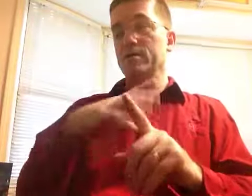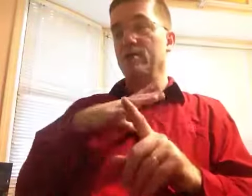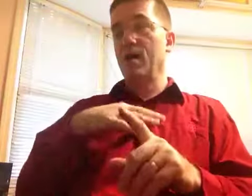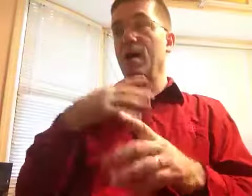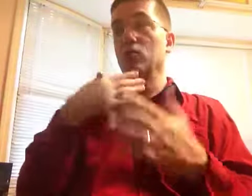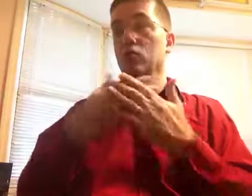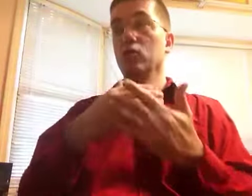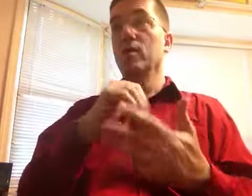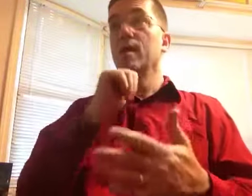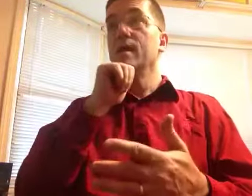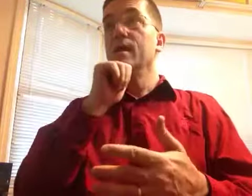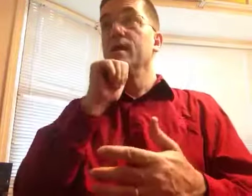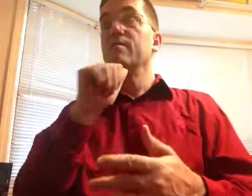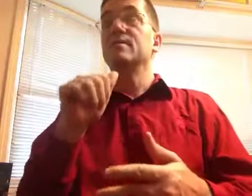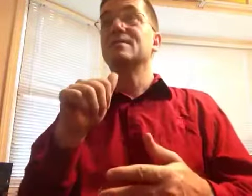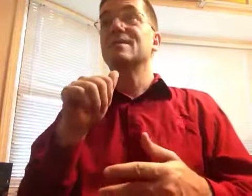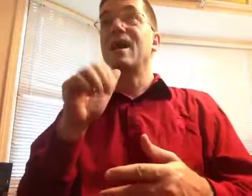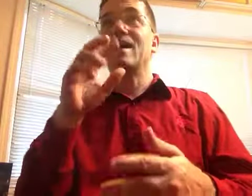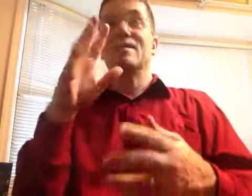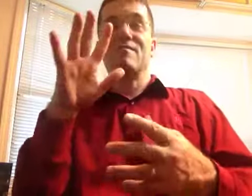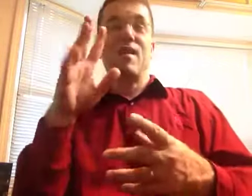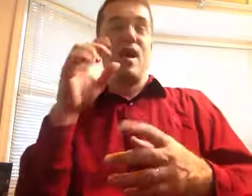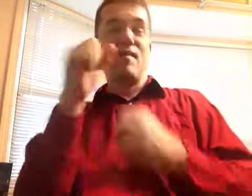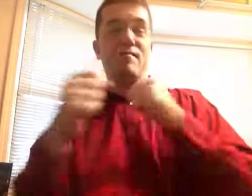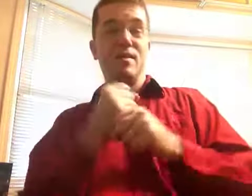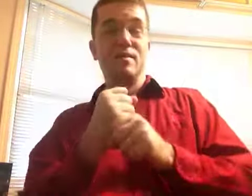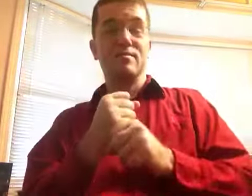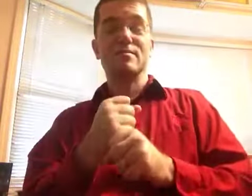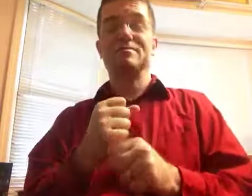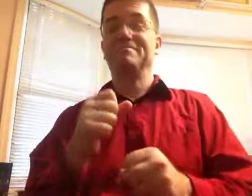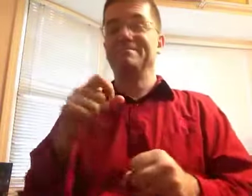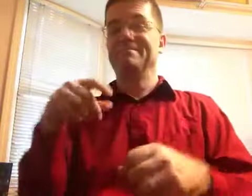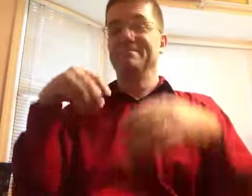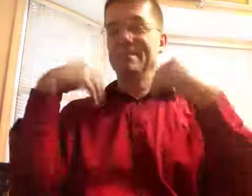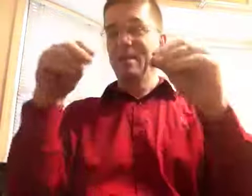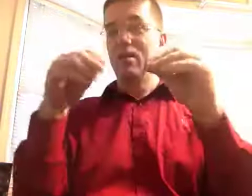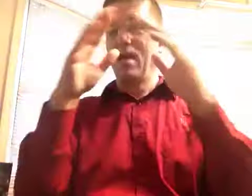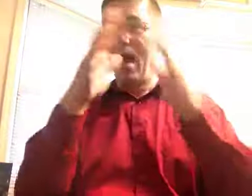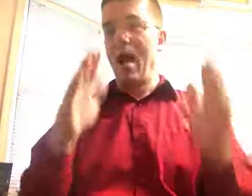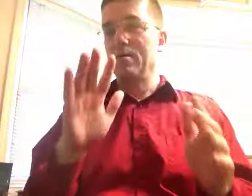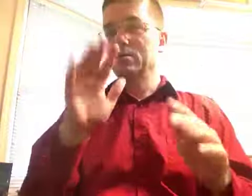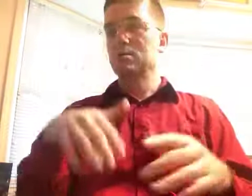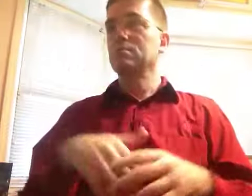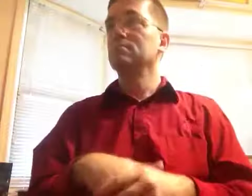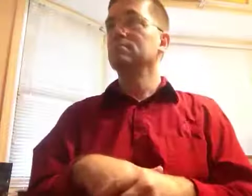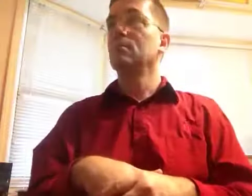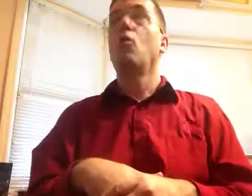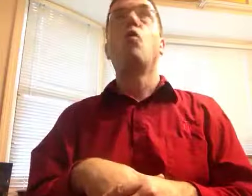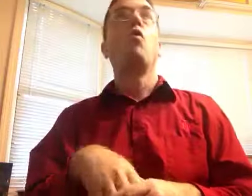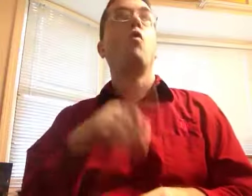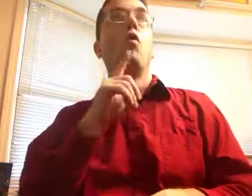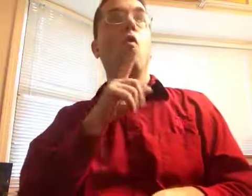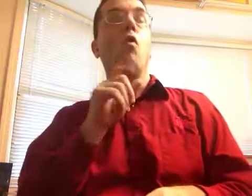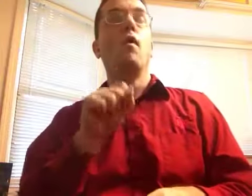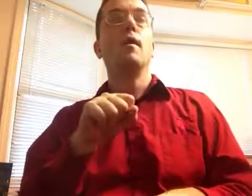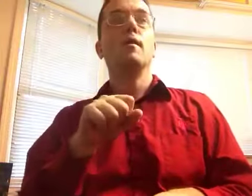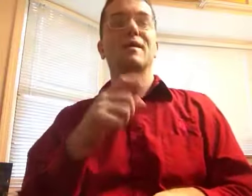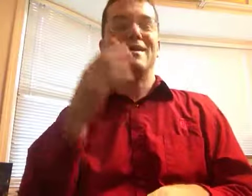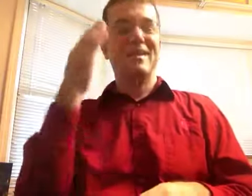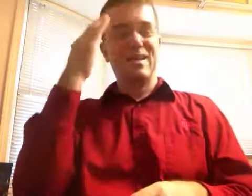maybe not. Exactly. So I think the question is there, I don't know what is